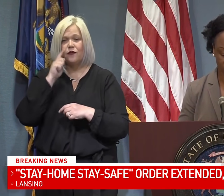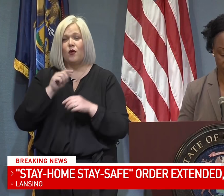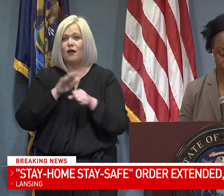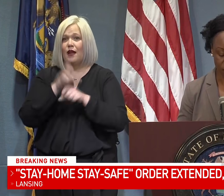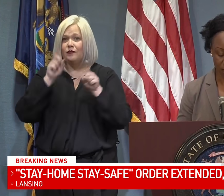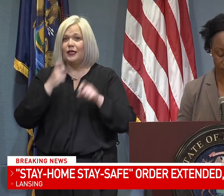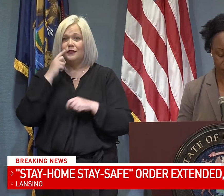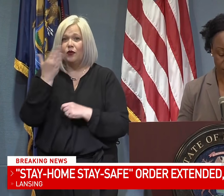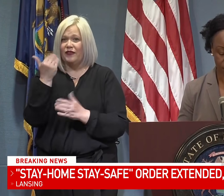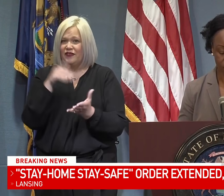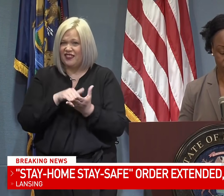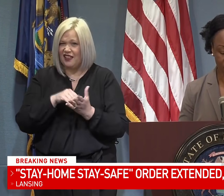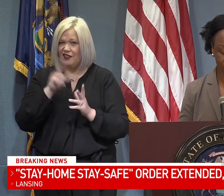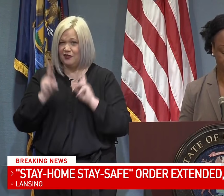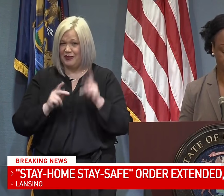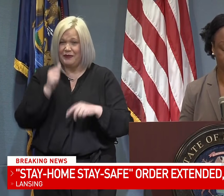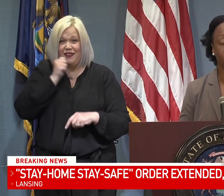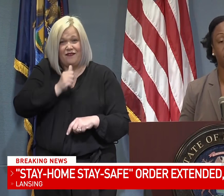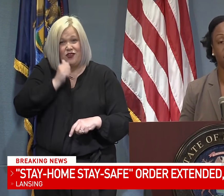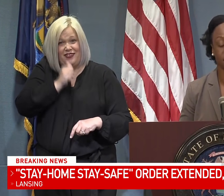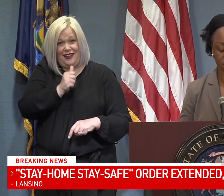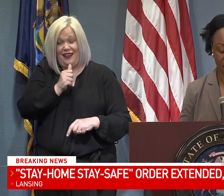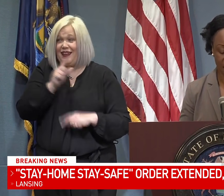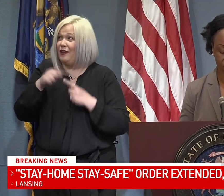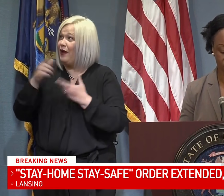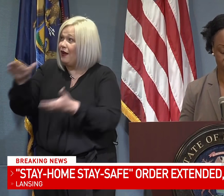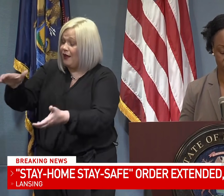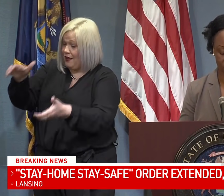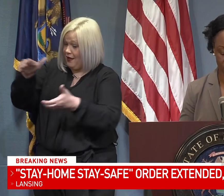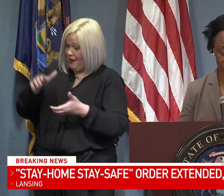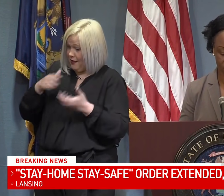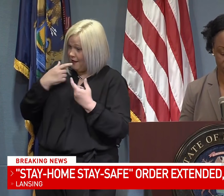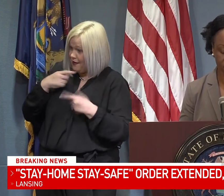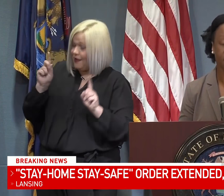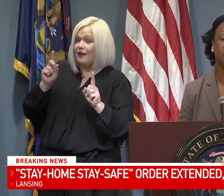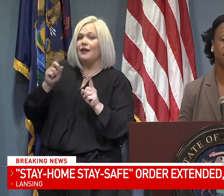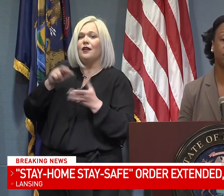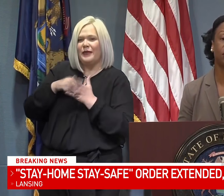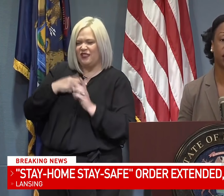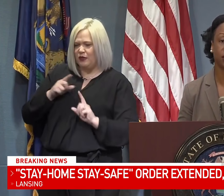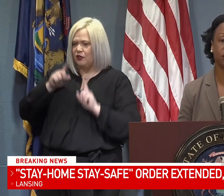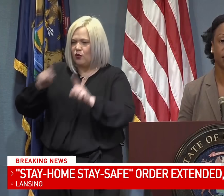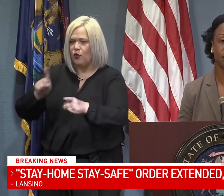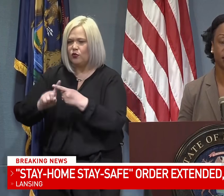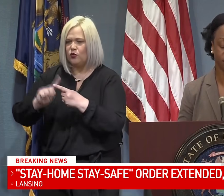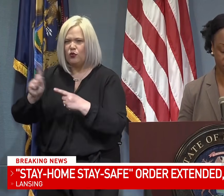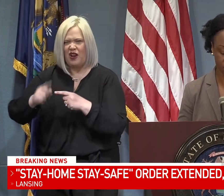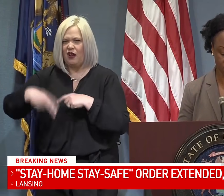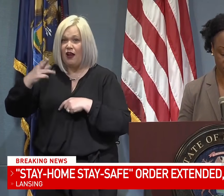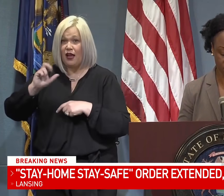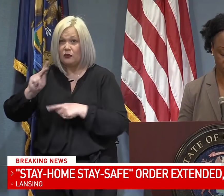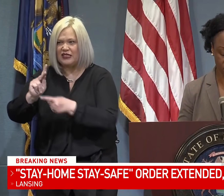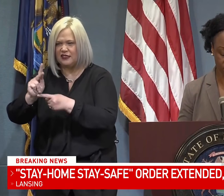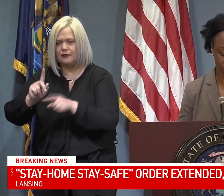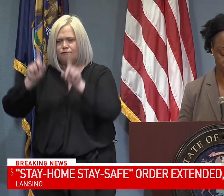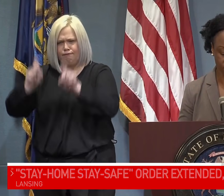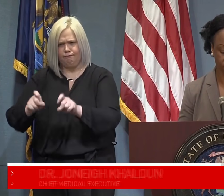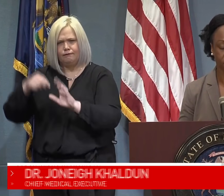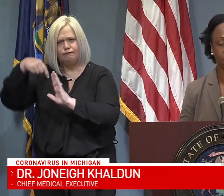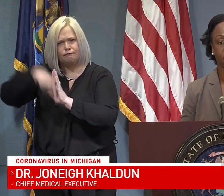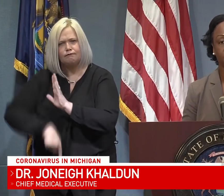those supplies arrive, they will enable us to broadly test at-risk populations and support other testing efforts in the